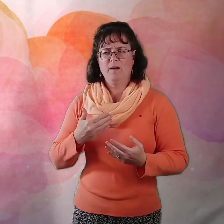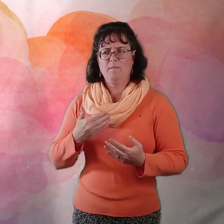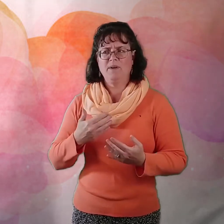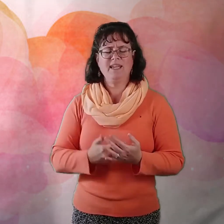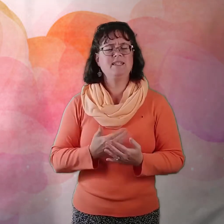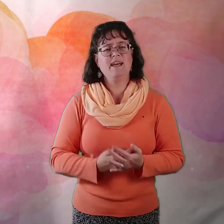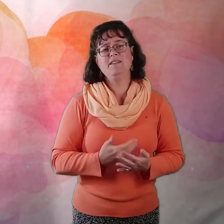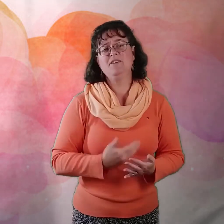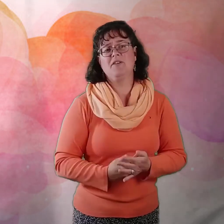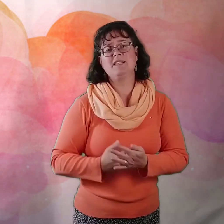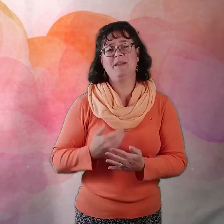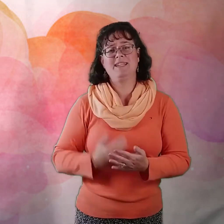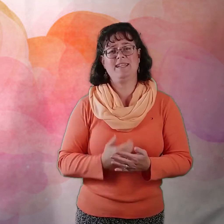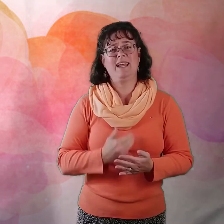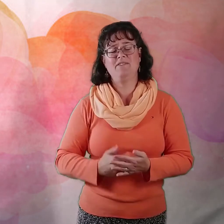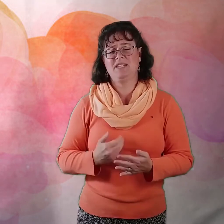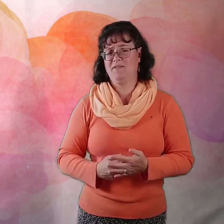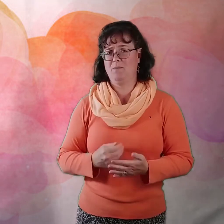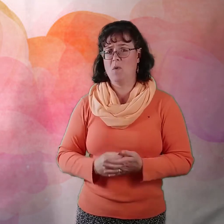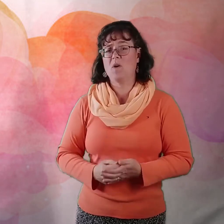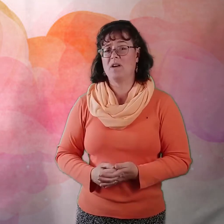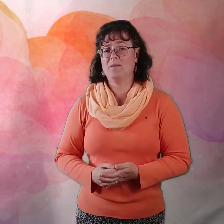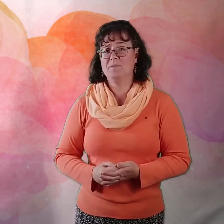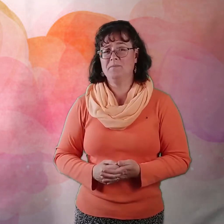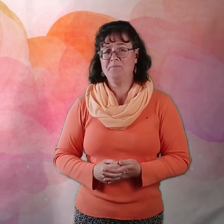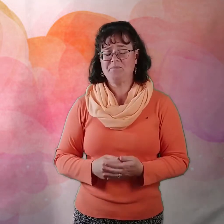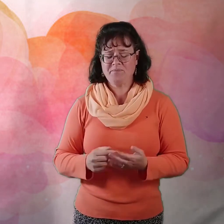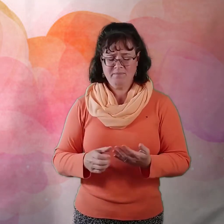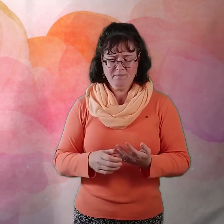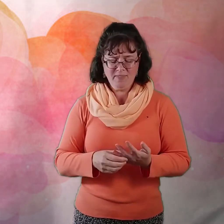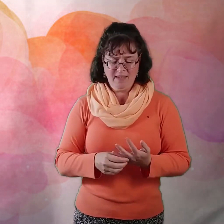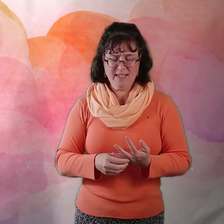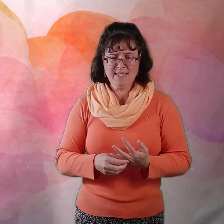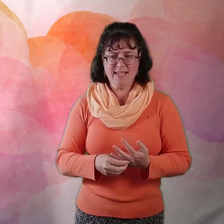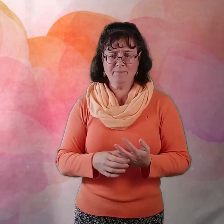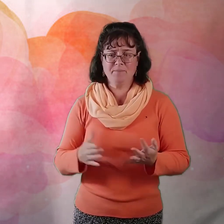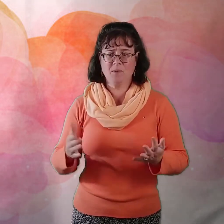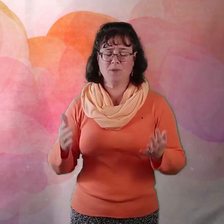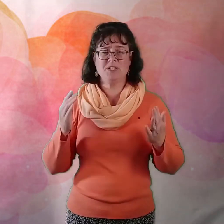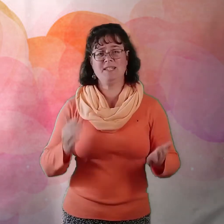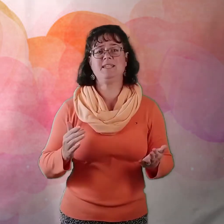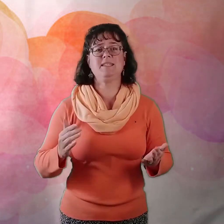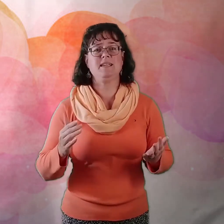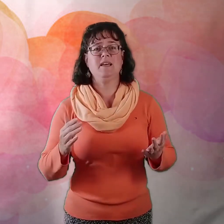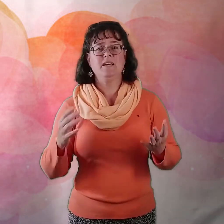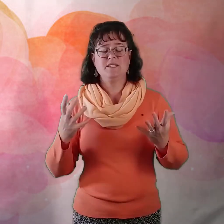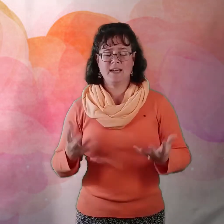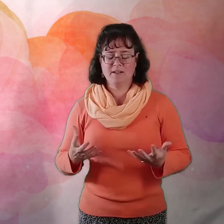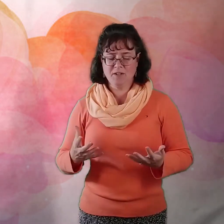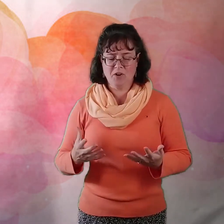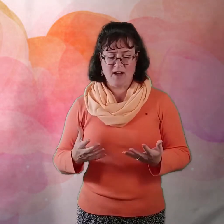But He died on the cross because He loved us even more. You see, when Jesus died on the